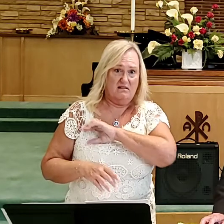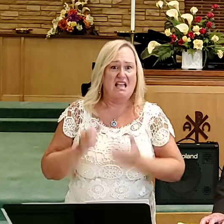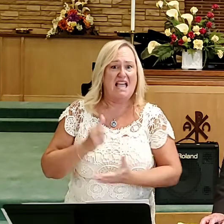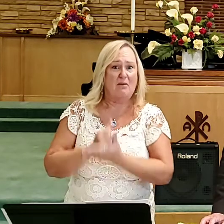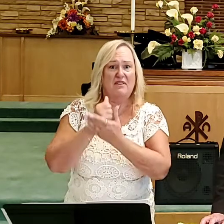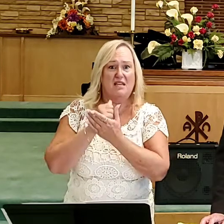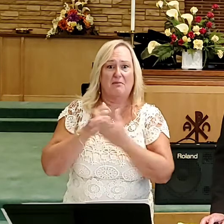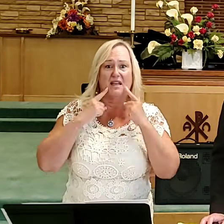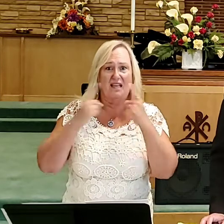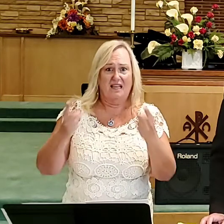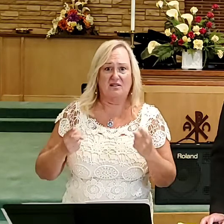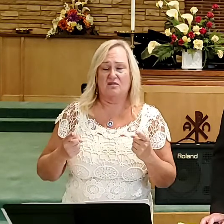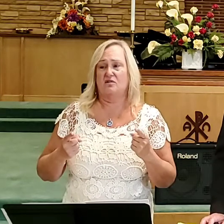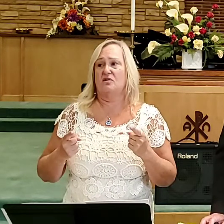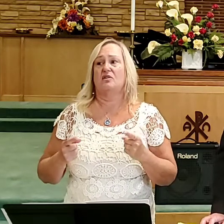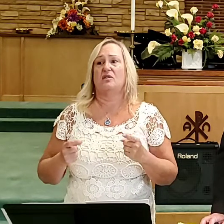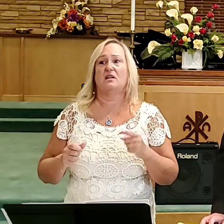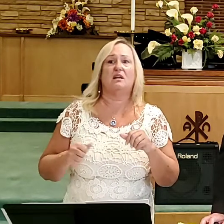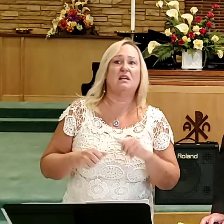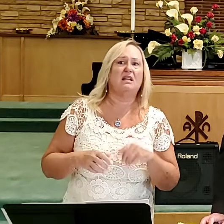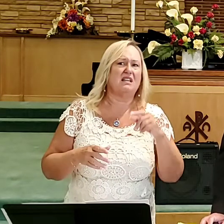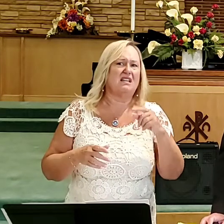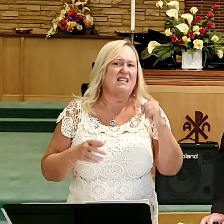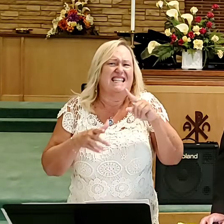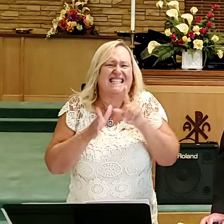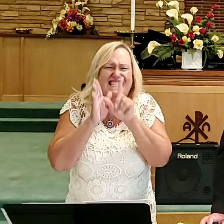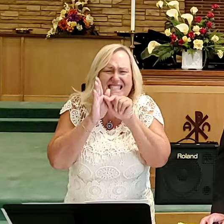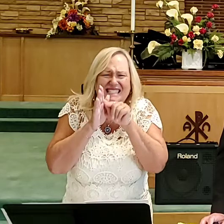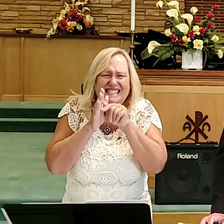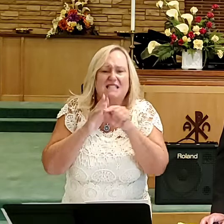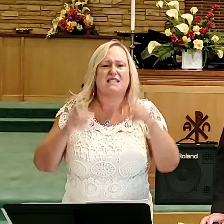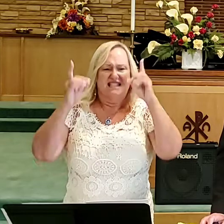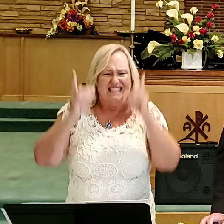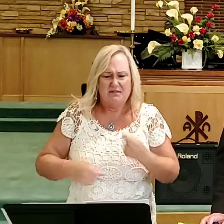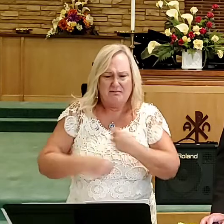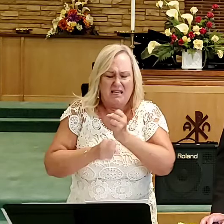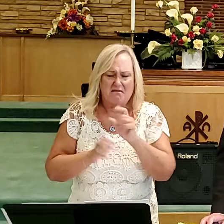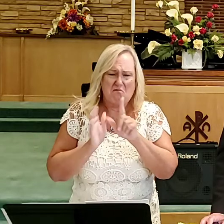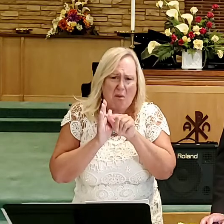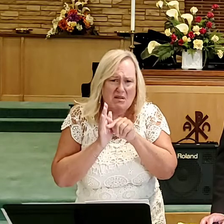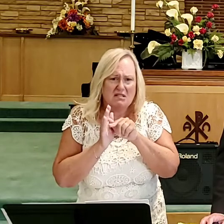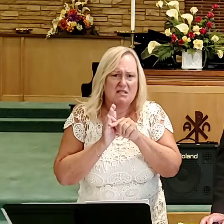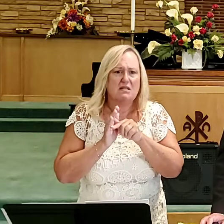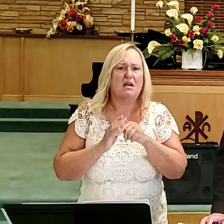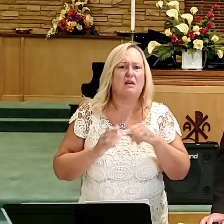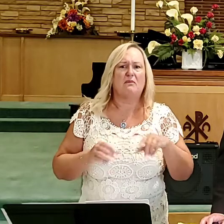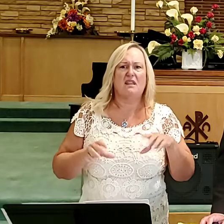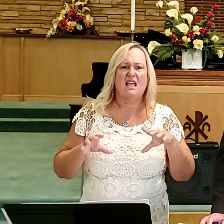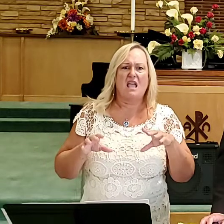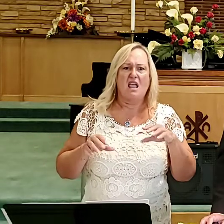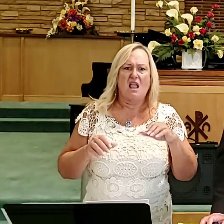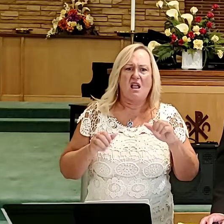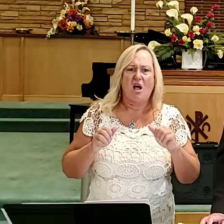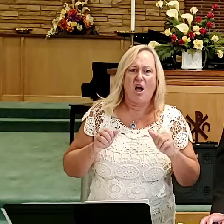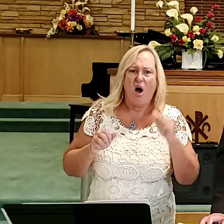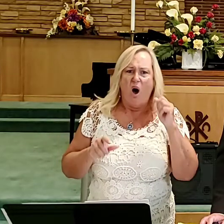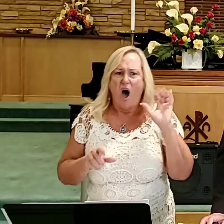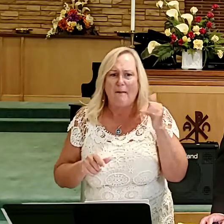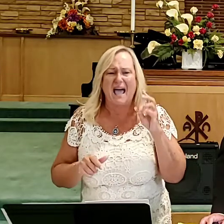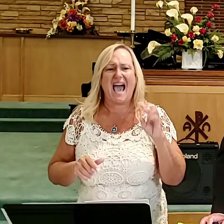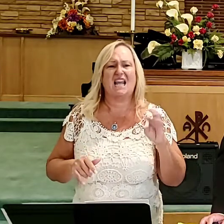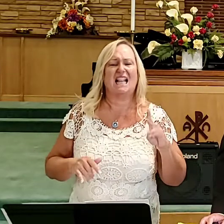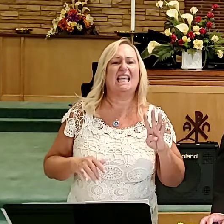them respond even in split-second decision-making moments, so that they automatically